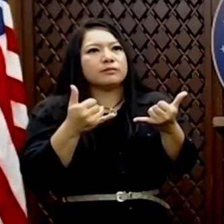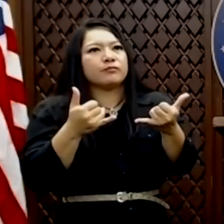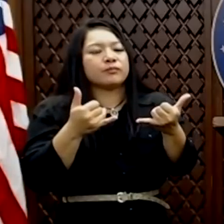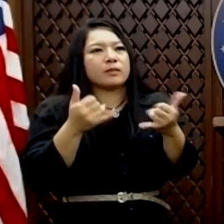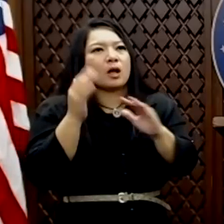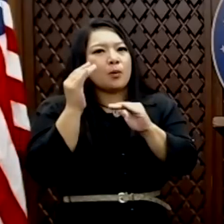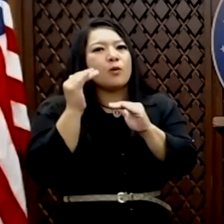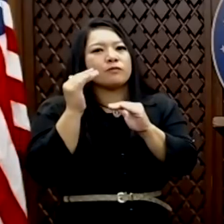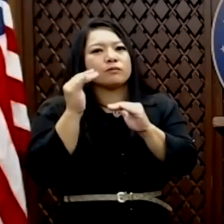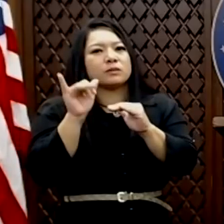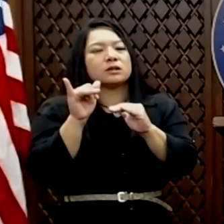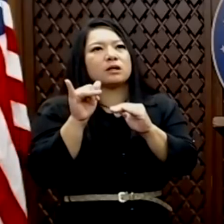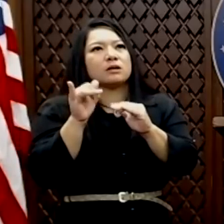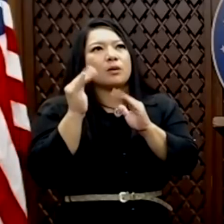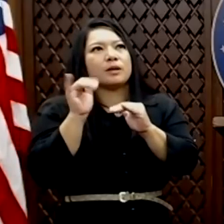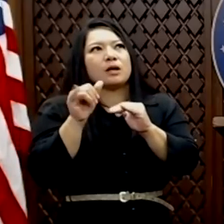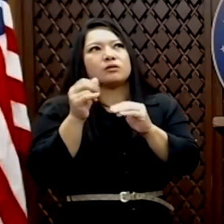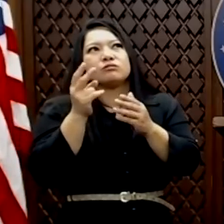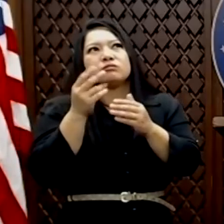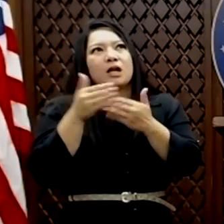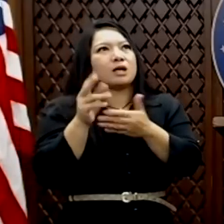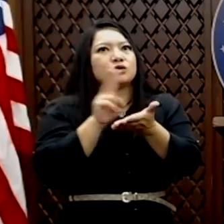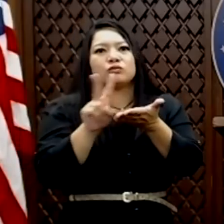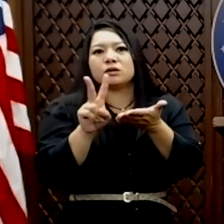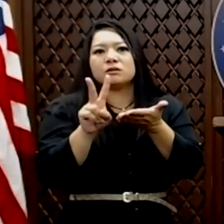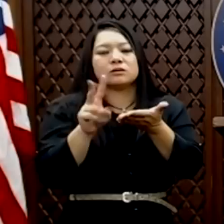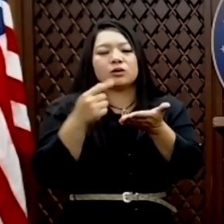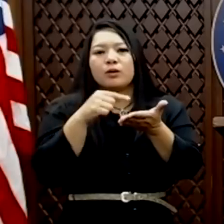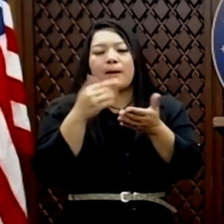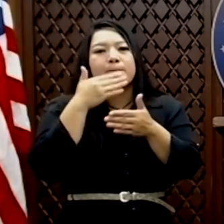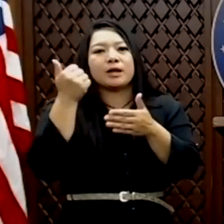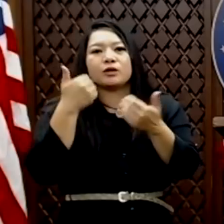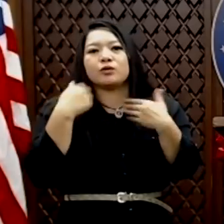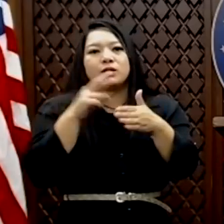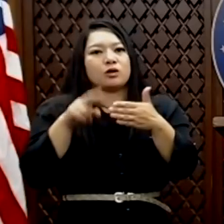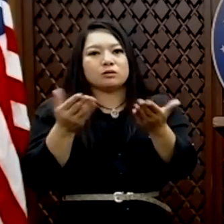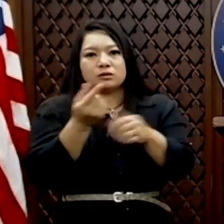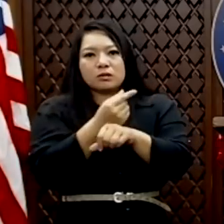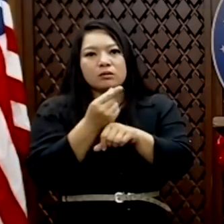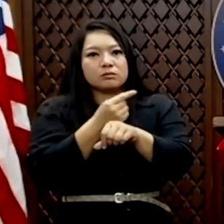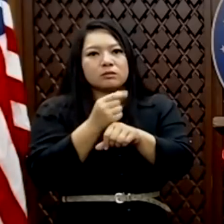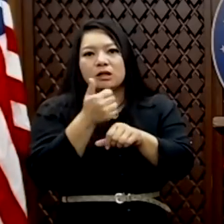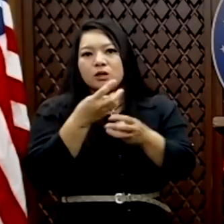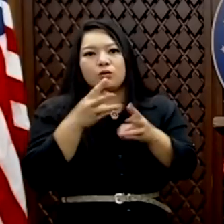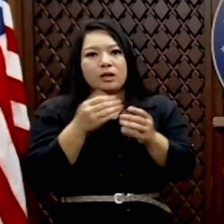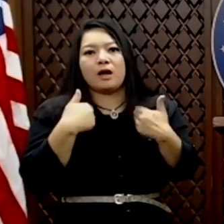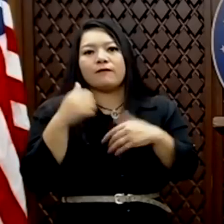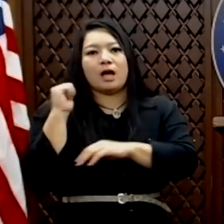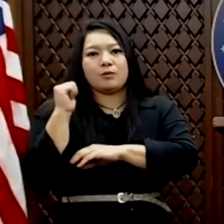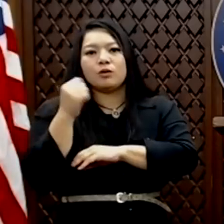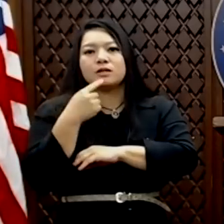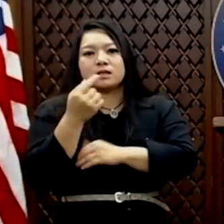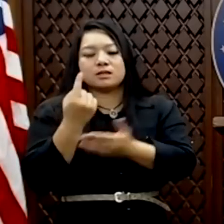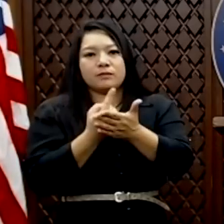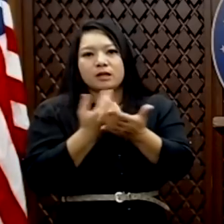I'm hopeful that in the next 2 weeks we'll have some, better results. Anyway, I'll have to add more. I